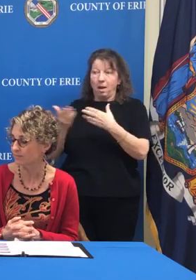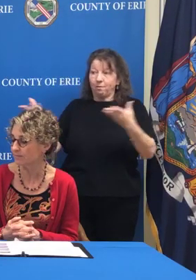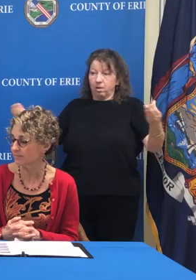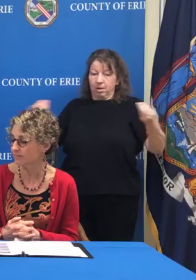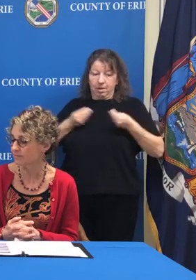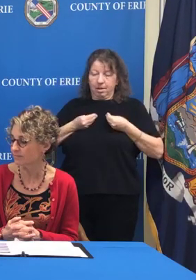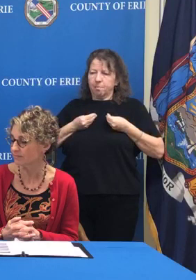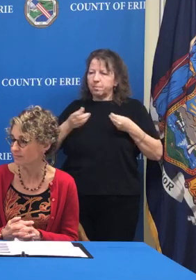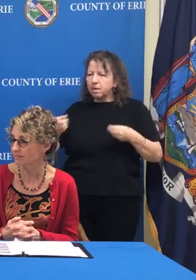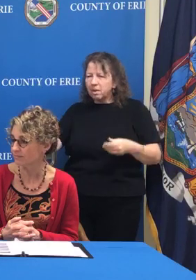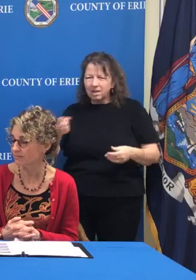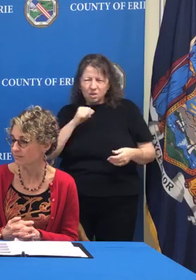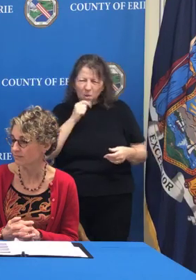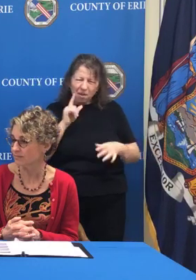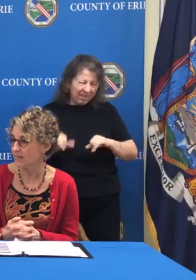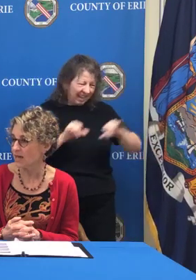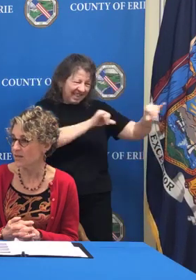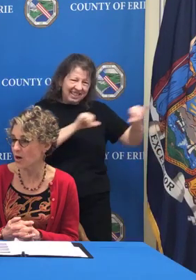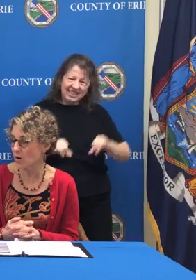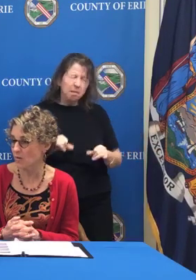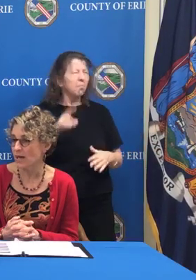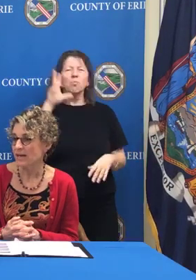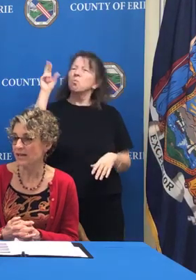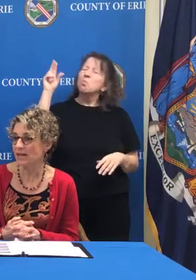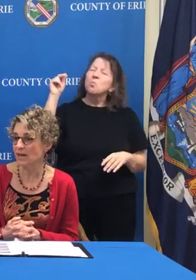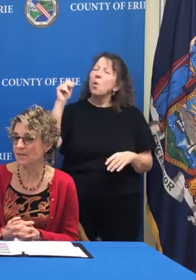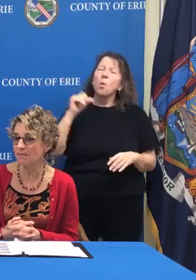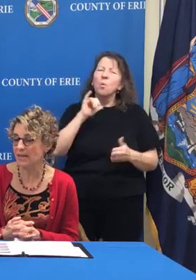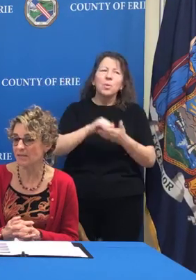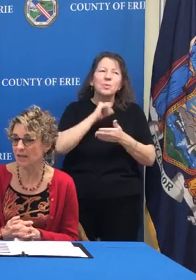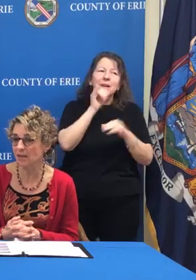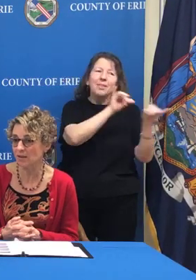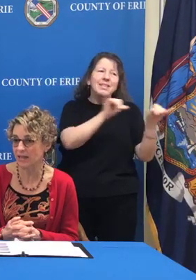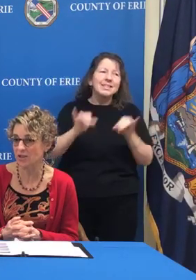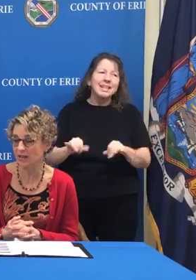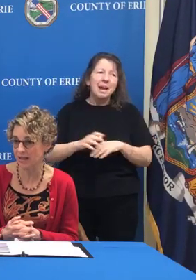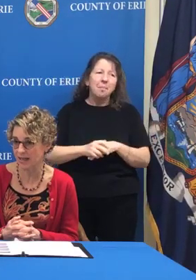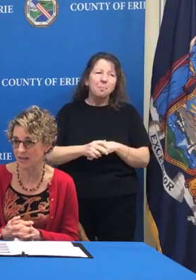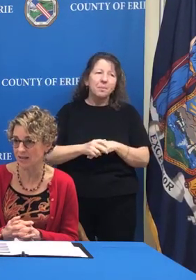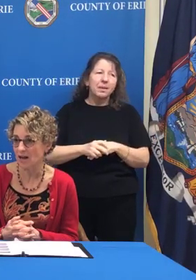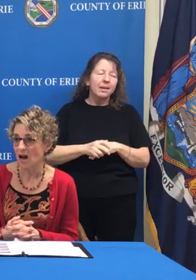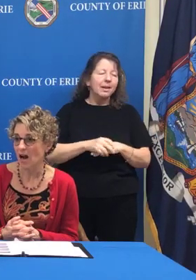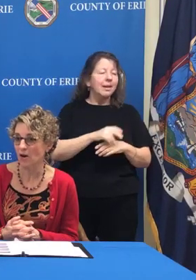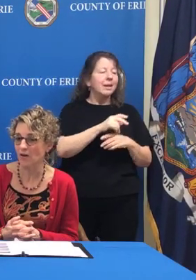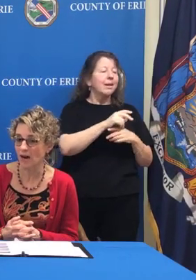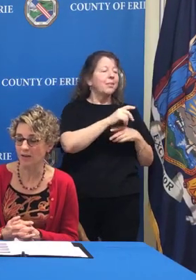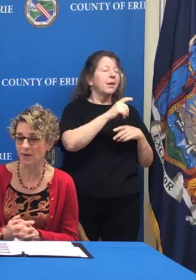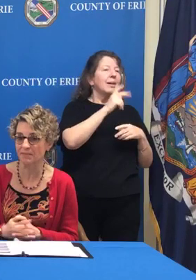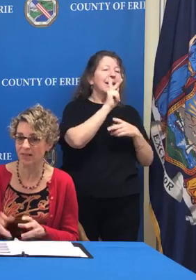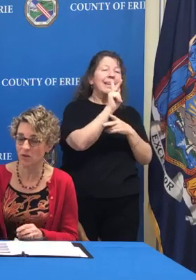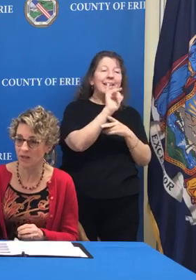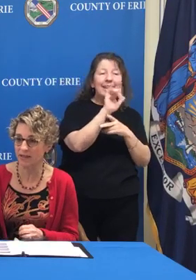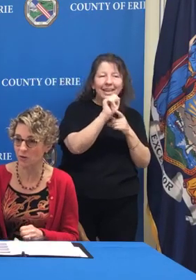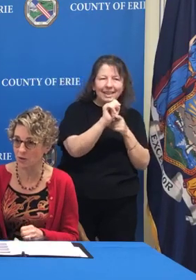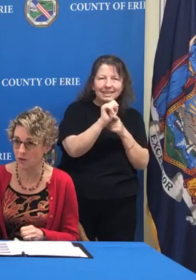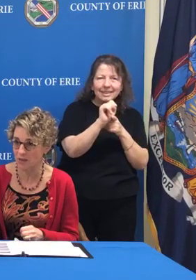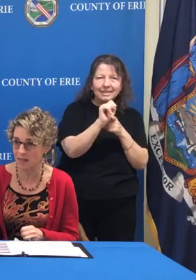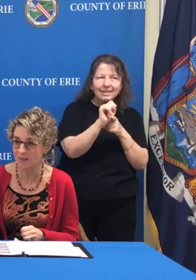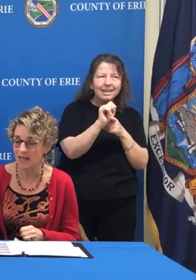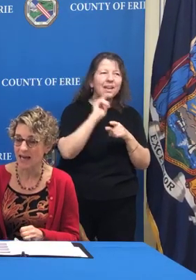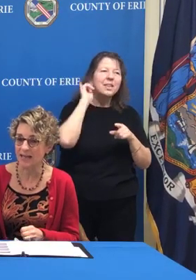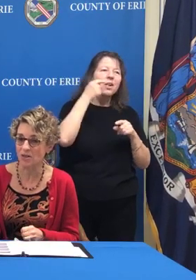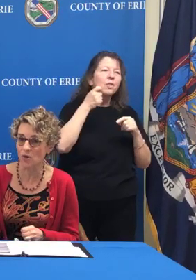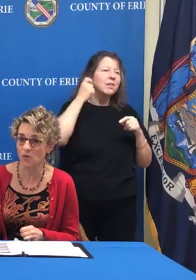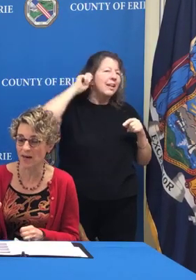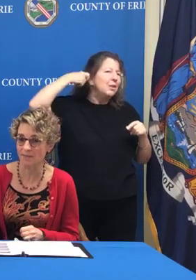burned out Are my... these not the same thing? No. The specimen collection kits are they look like little